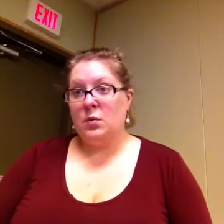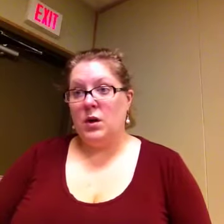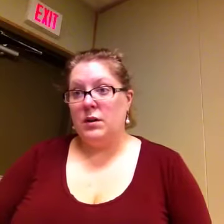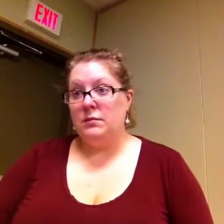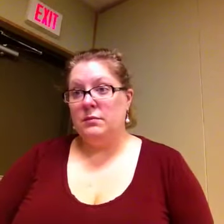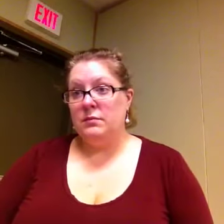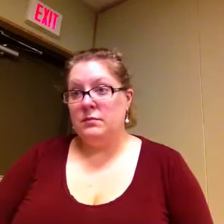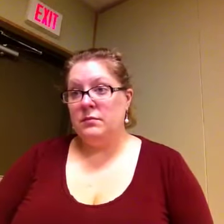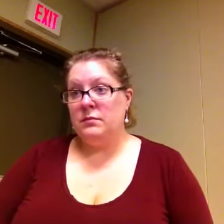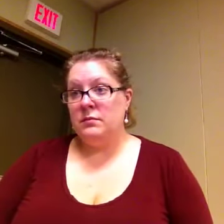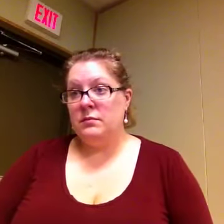One